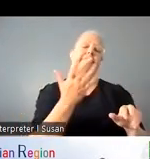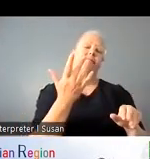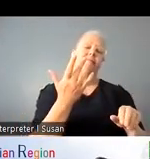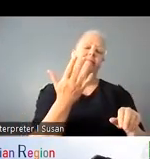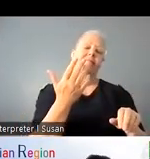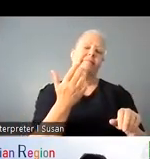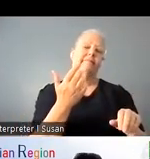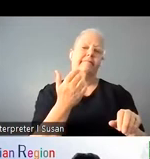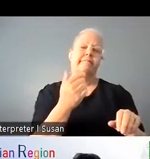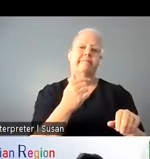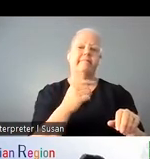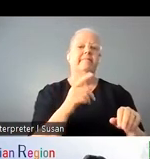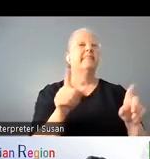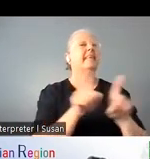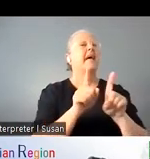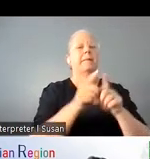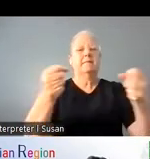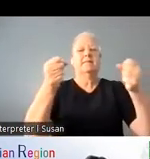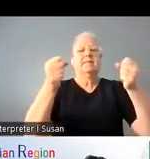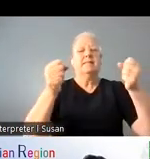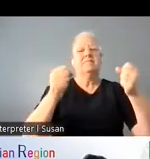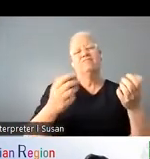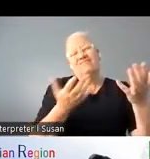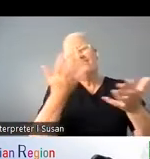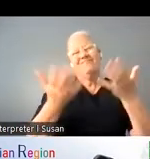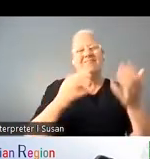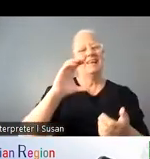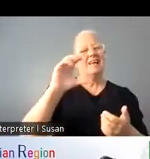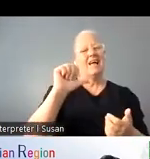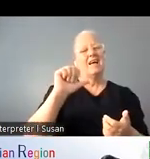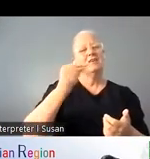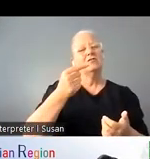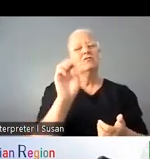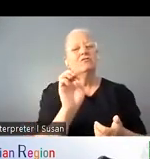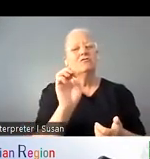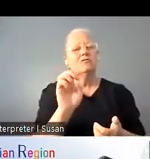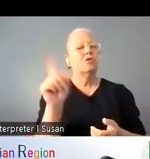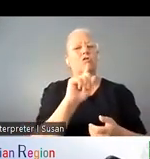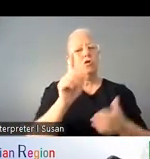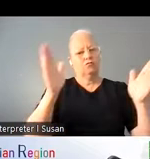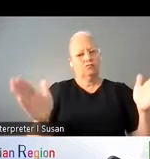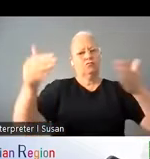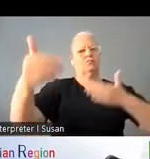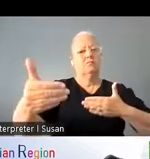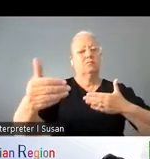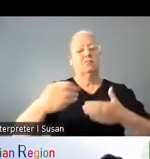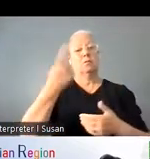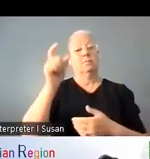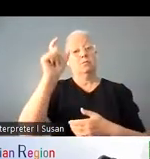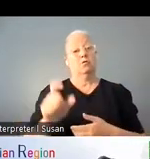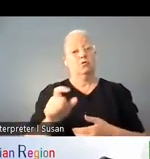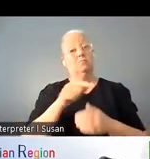something like in a cage. I would say it's cage instead of a room. One of them who lived there told